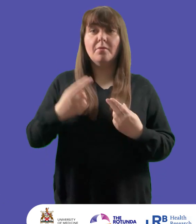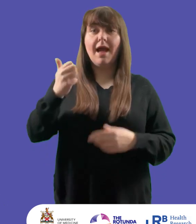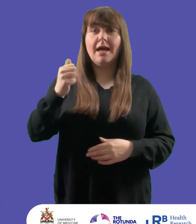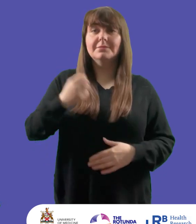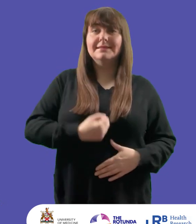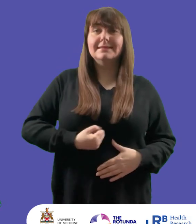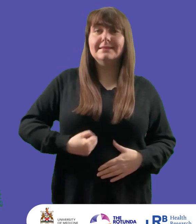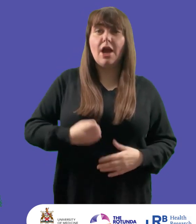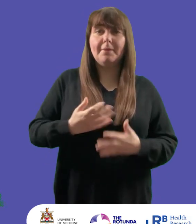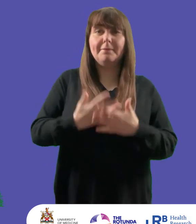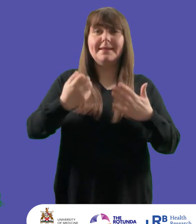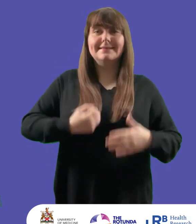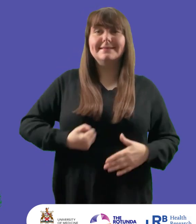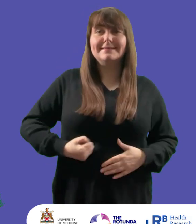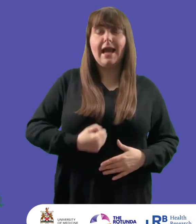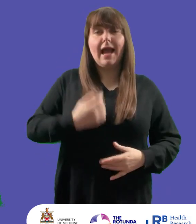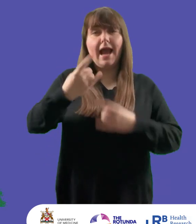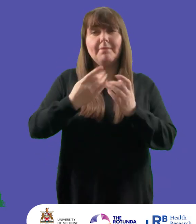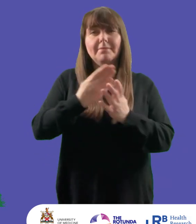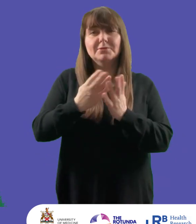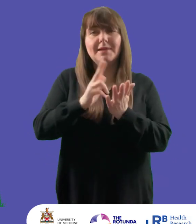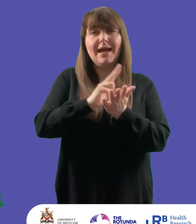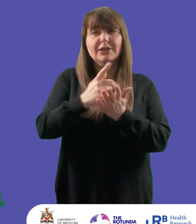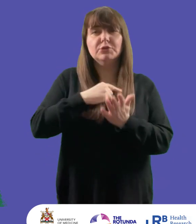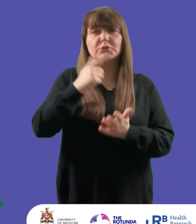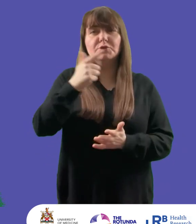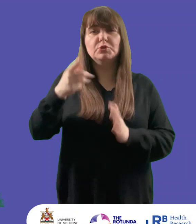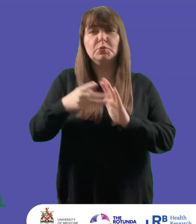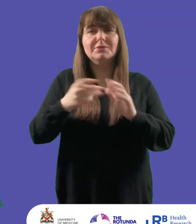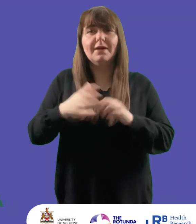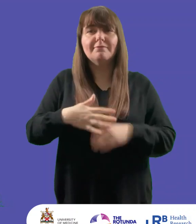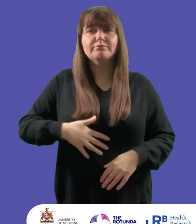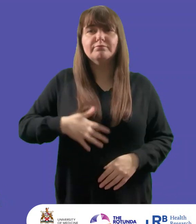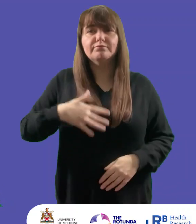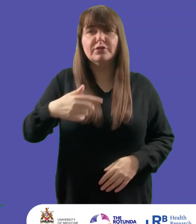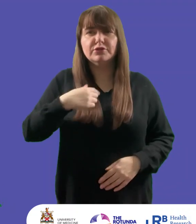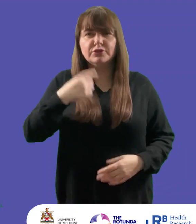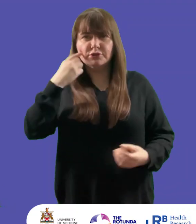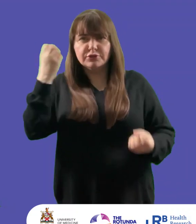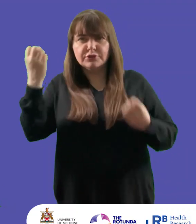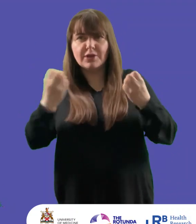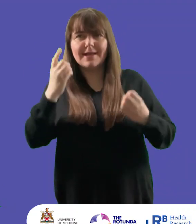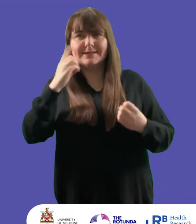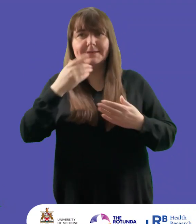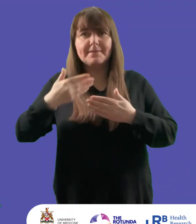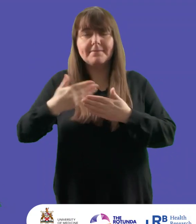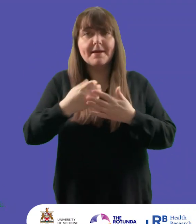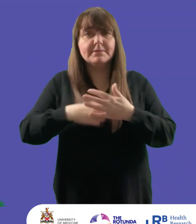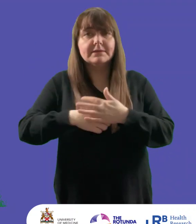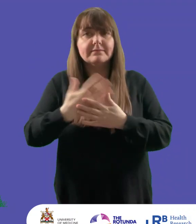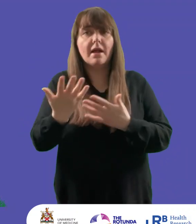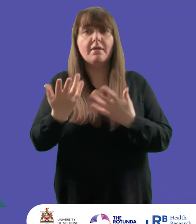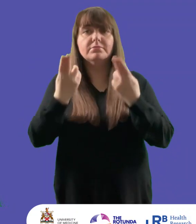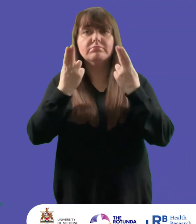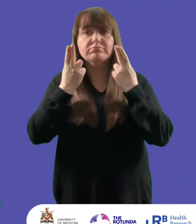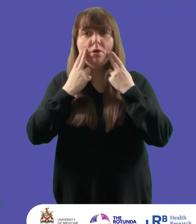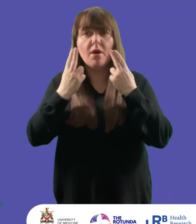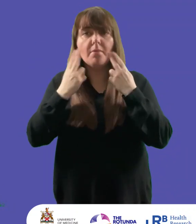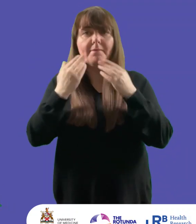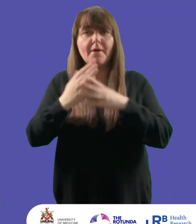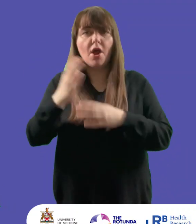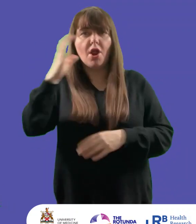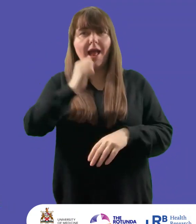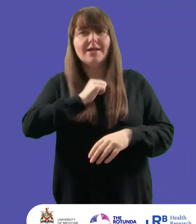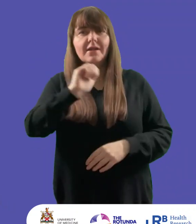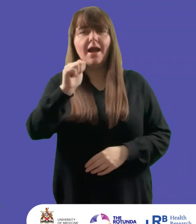The anomaly scan, or the big scan, usually happens at between 18 and 22 weeks of pregnancy. We are checking to see that the baby is developing